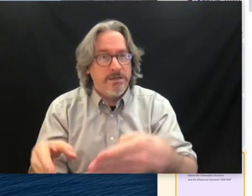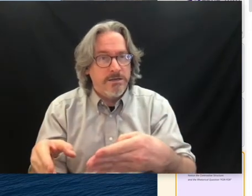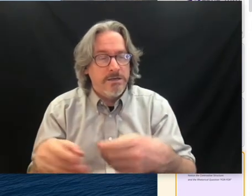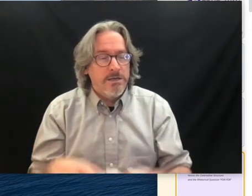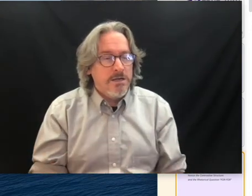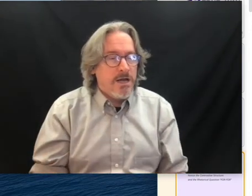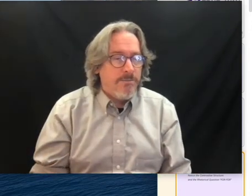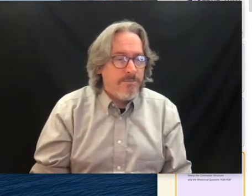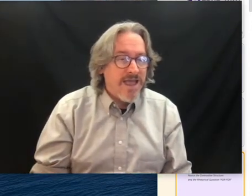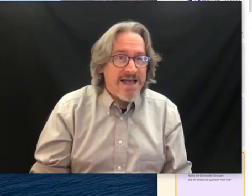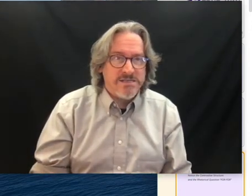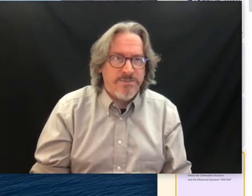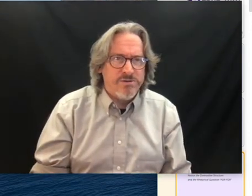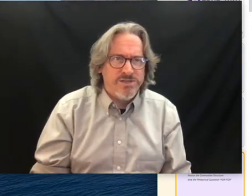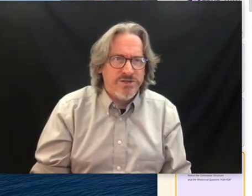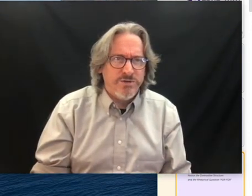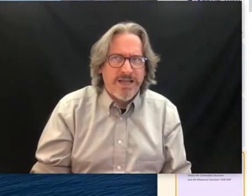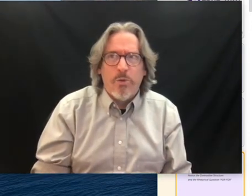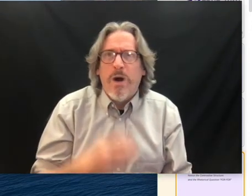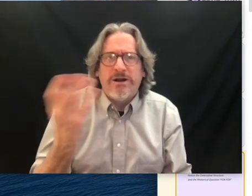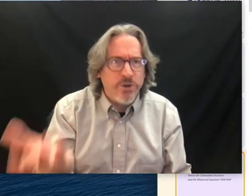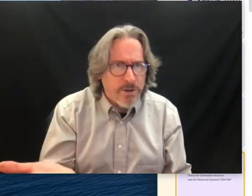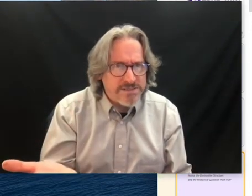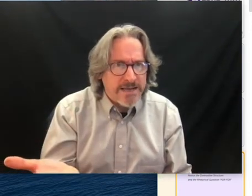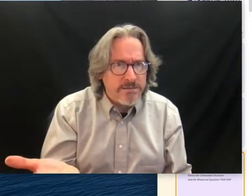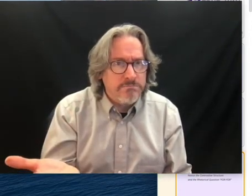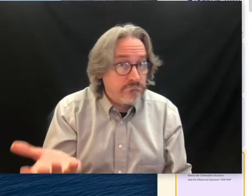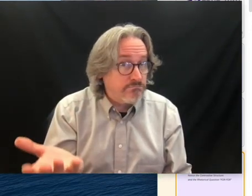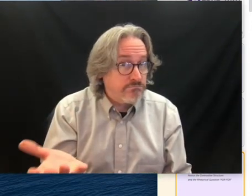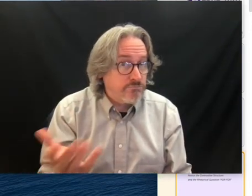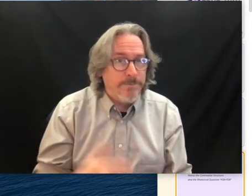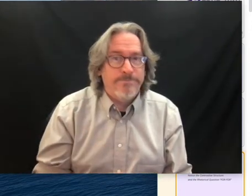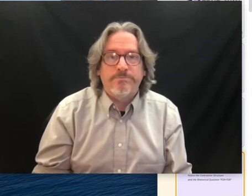behind it? As opposed to like, why are you upset?